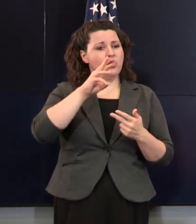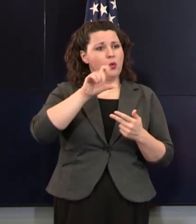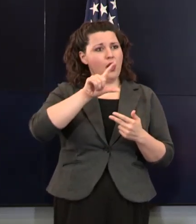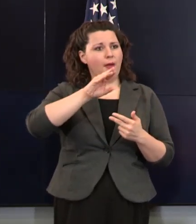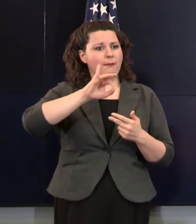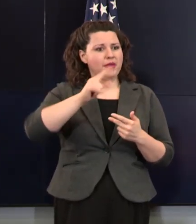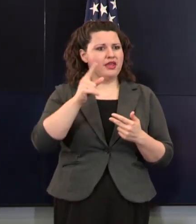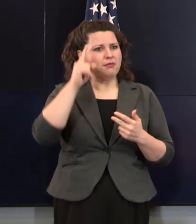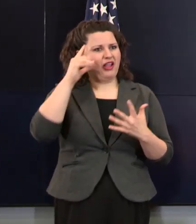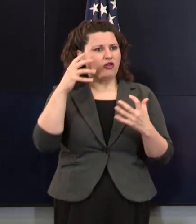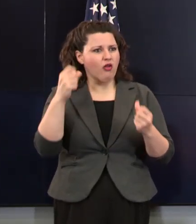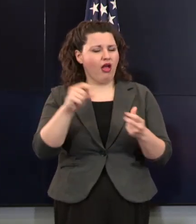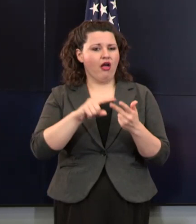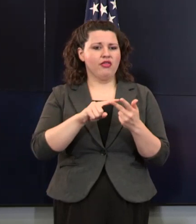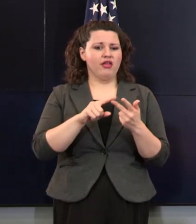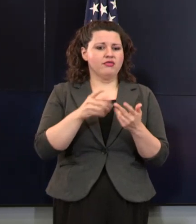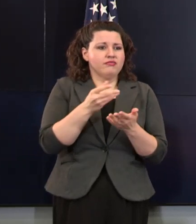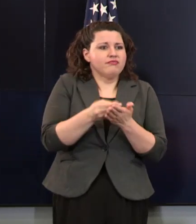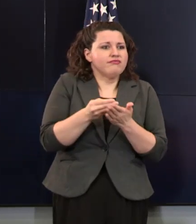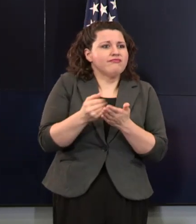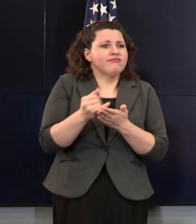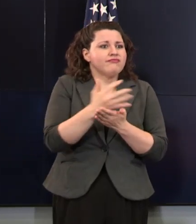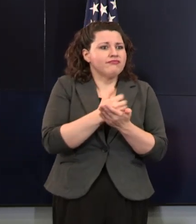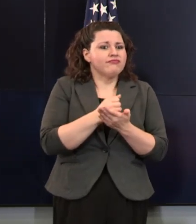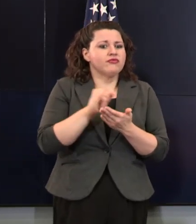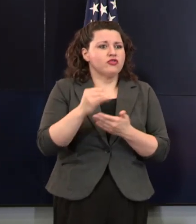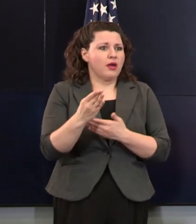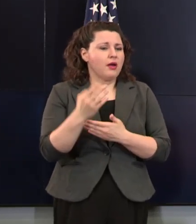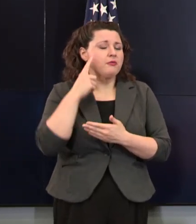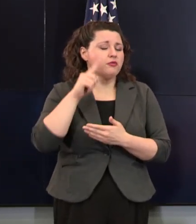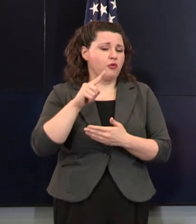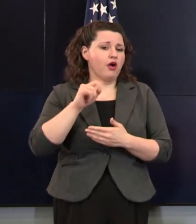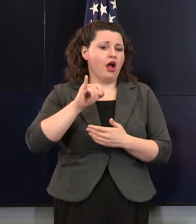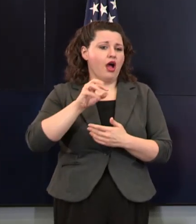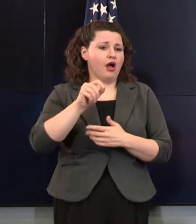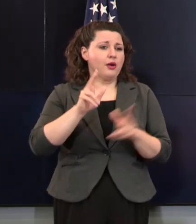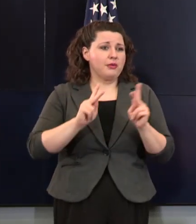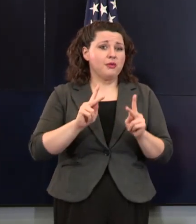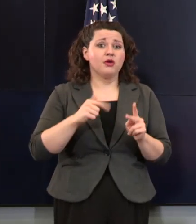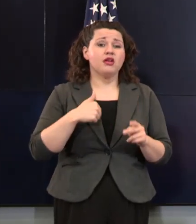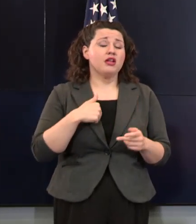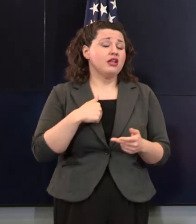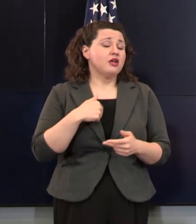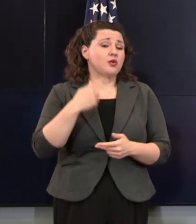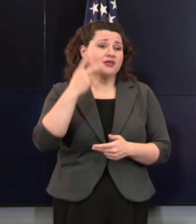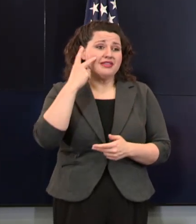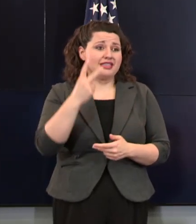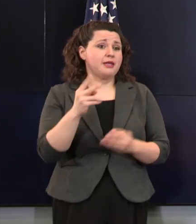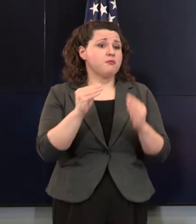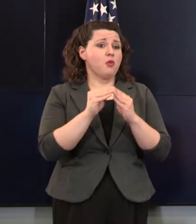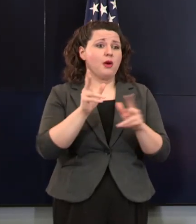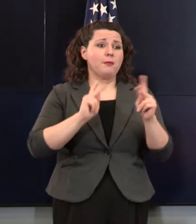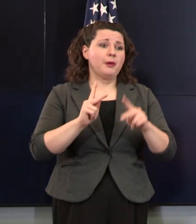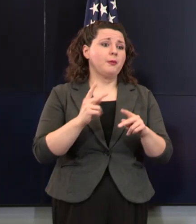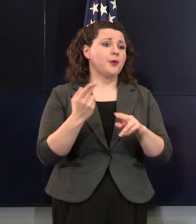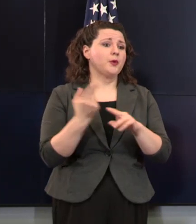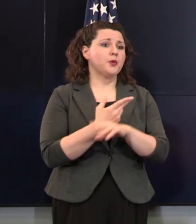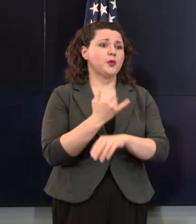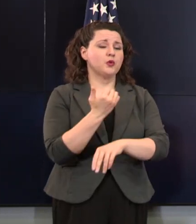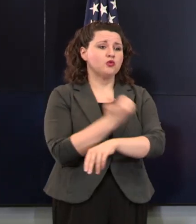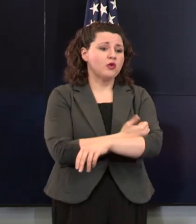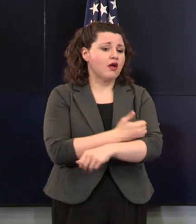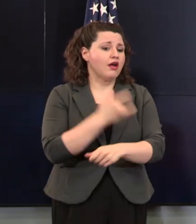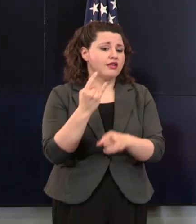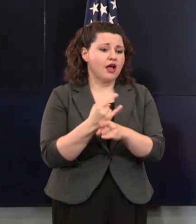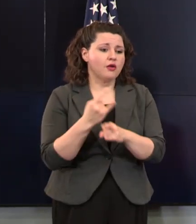livelihood of Iowans. As I said the other day, we're seeing increase in substance abuse. We're seeing additional food insecurity. We've